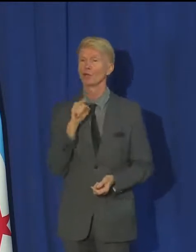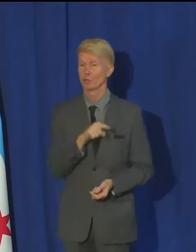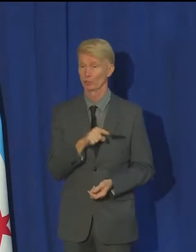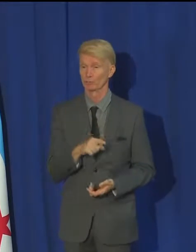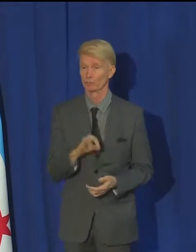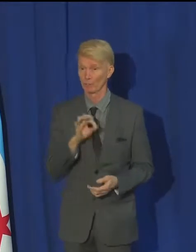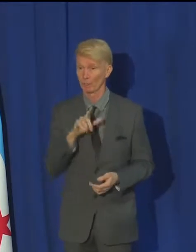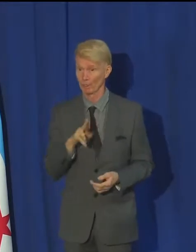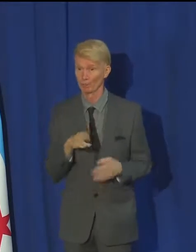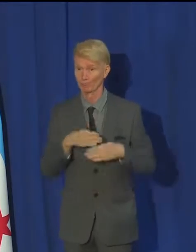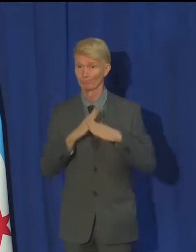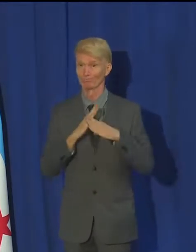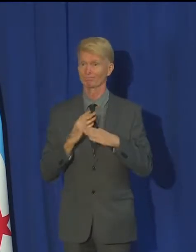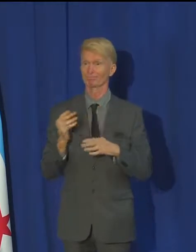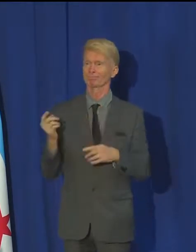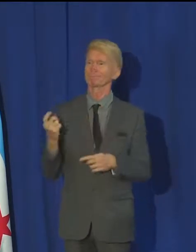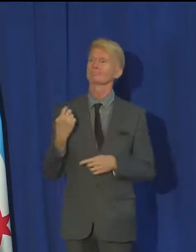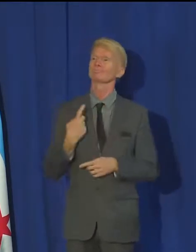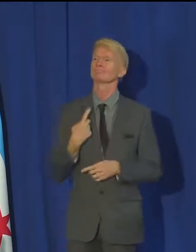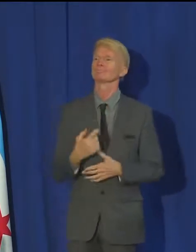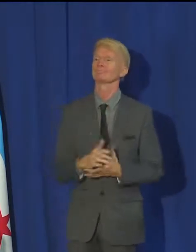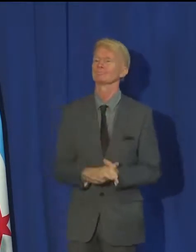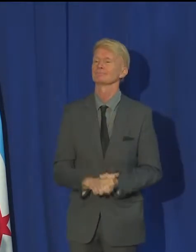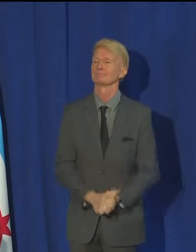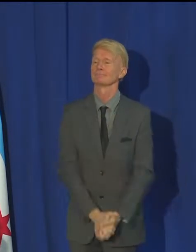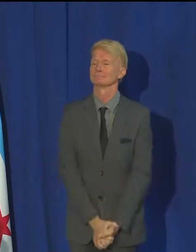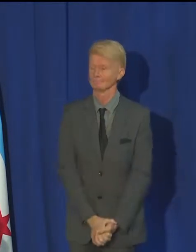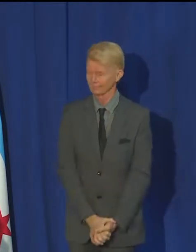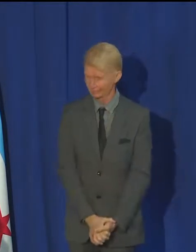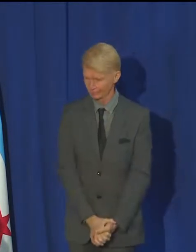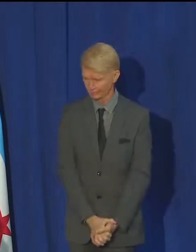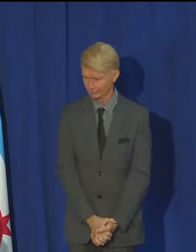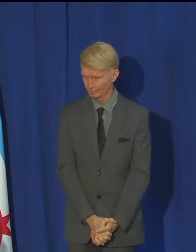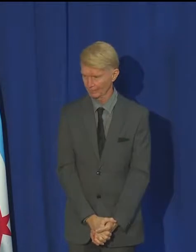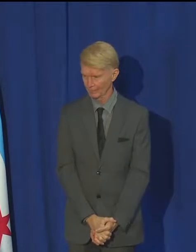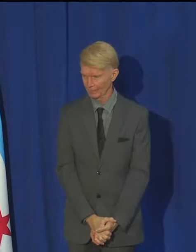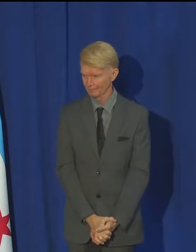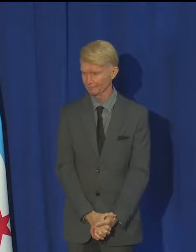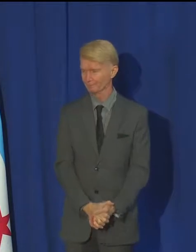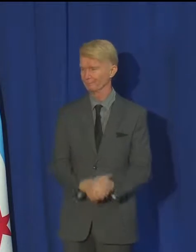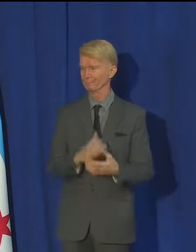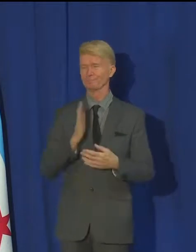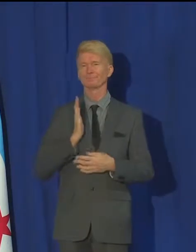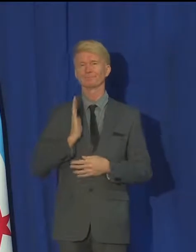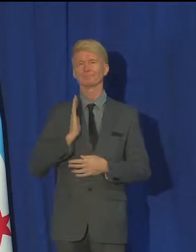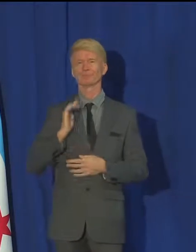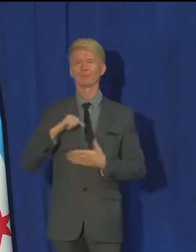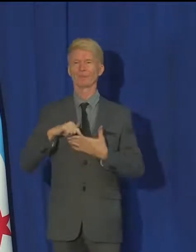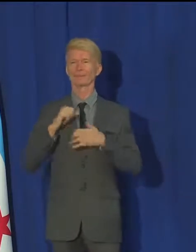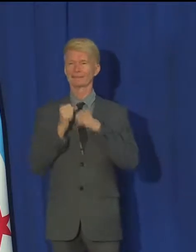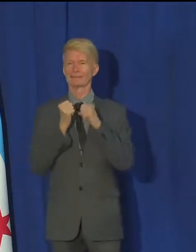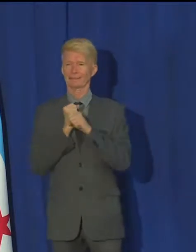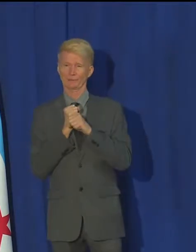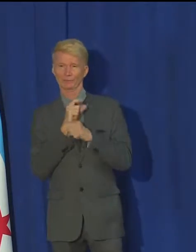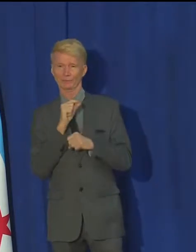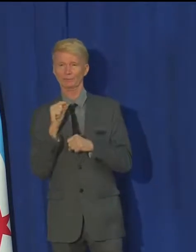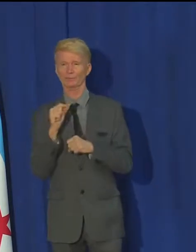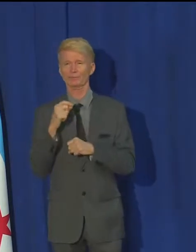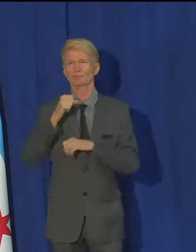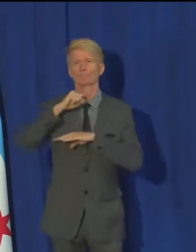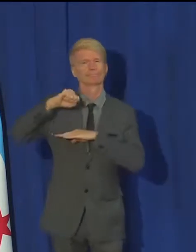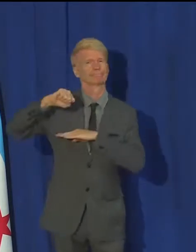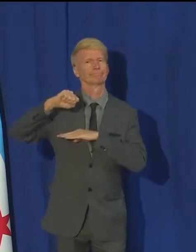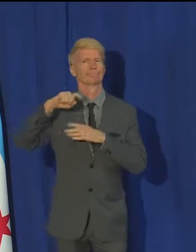Okay. Univision is asking, earlier this year, we saw pushback from some churches regarding COVID restrictions and attendance